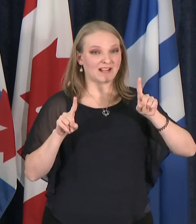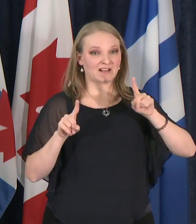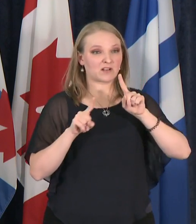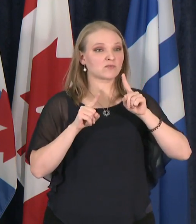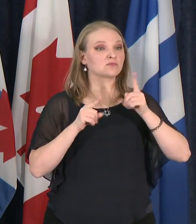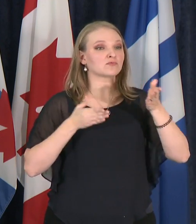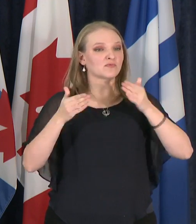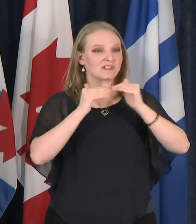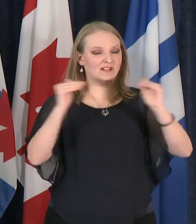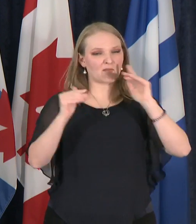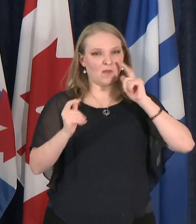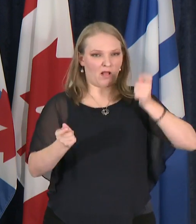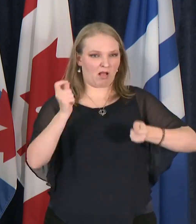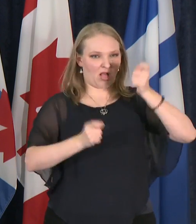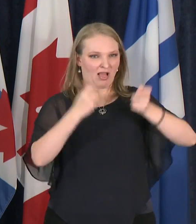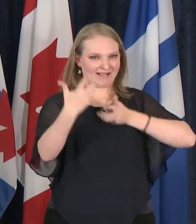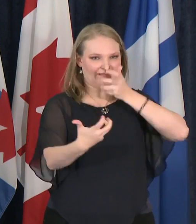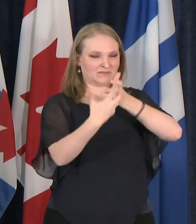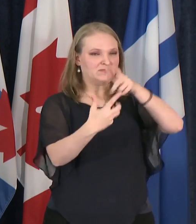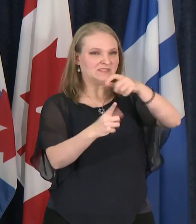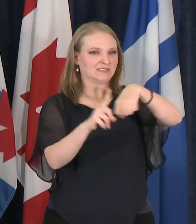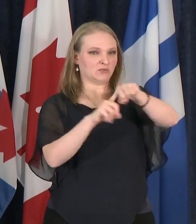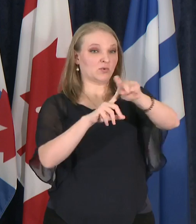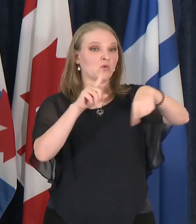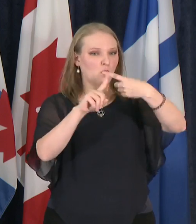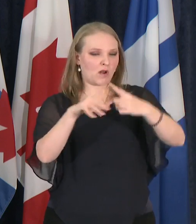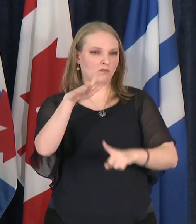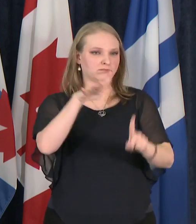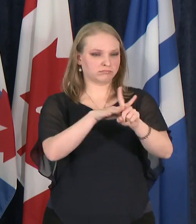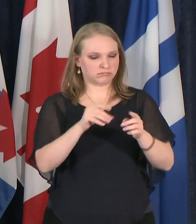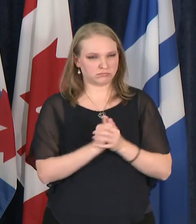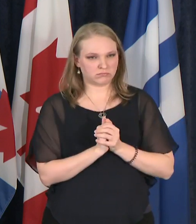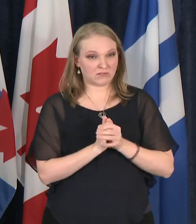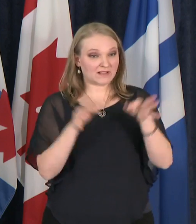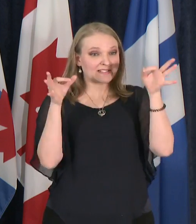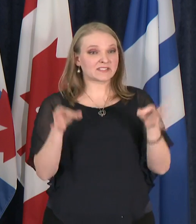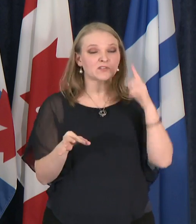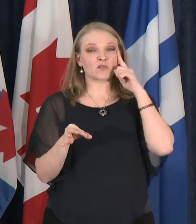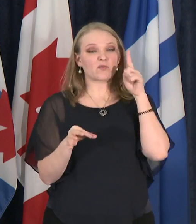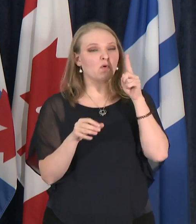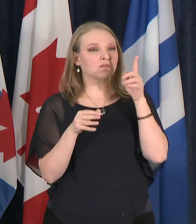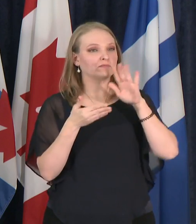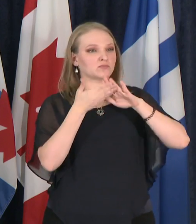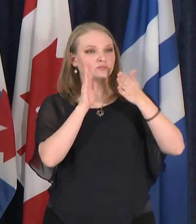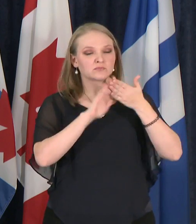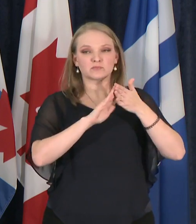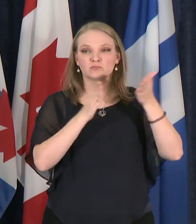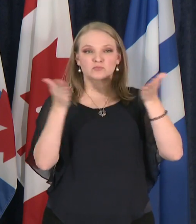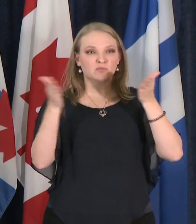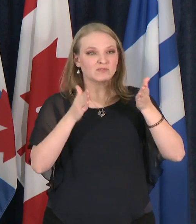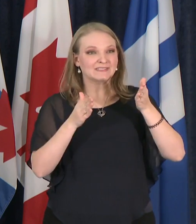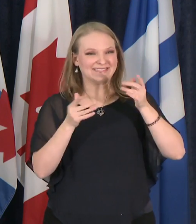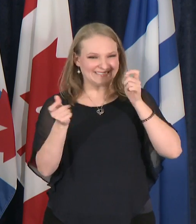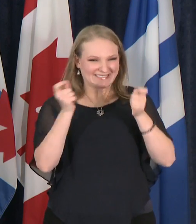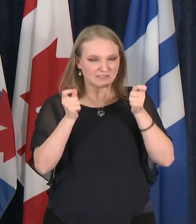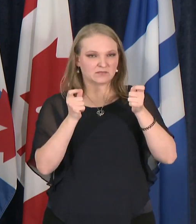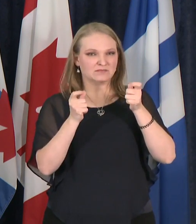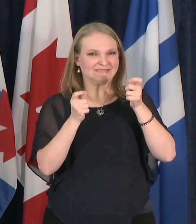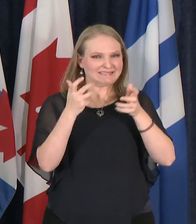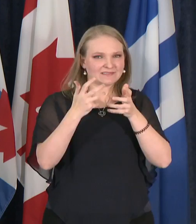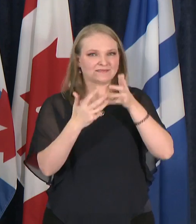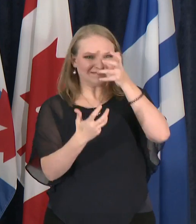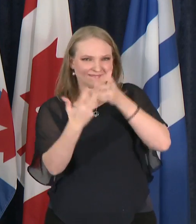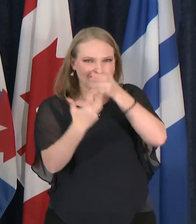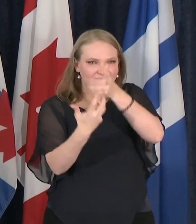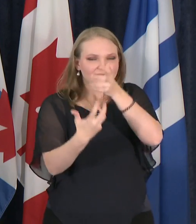as required. The decision to adjust, alter, or suspend city services is made in conjunction with the advice